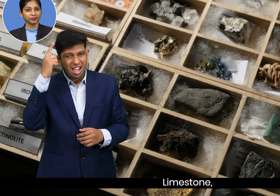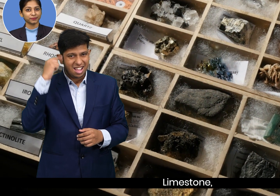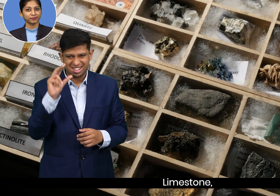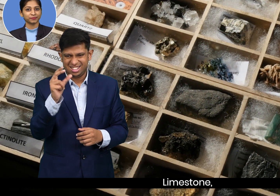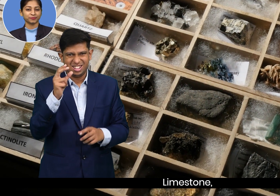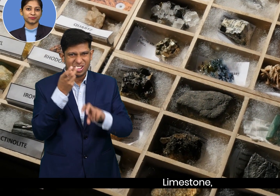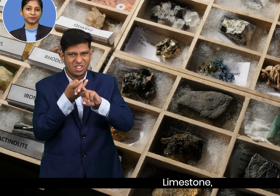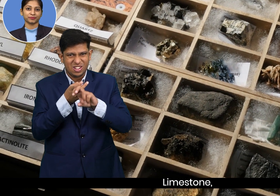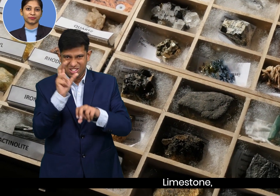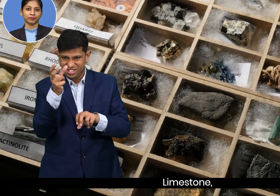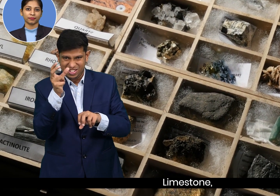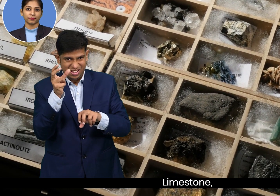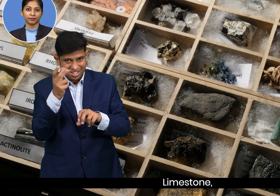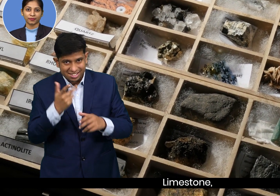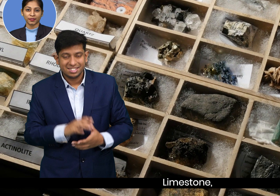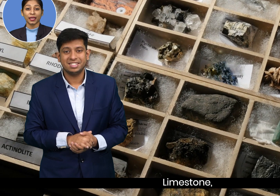Limestone,